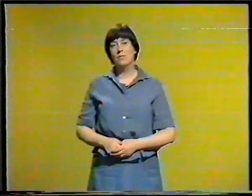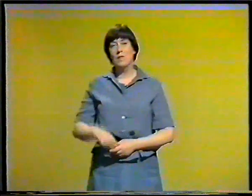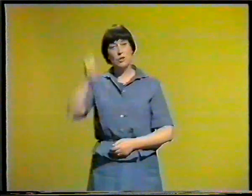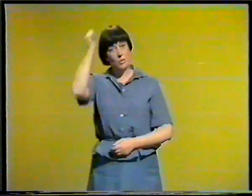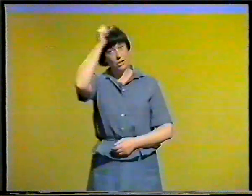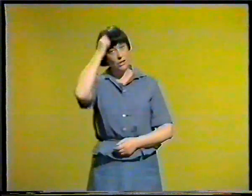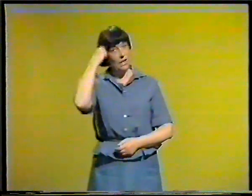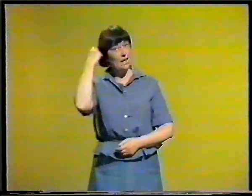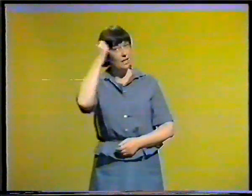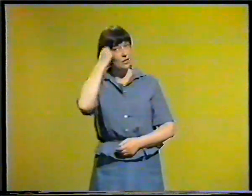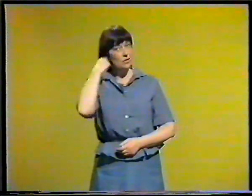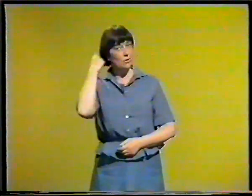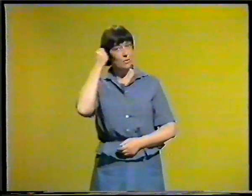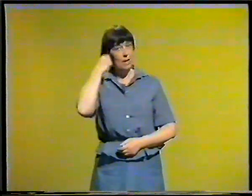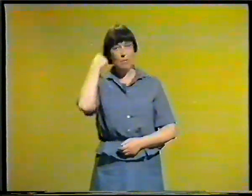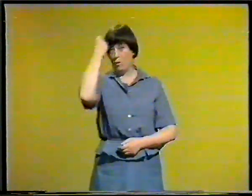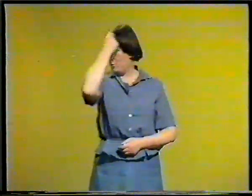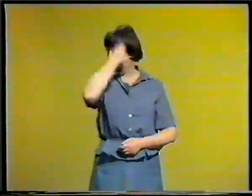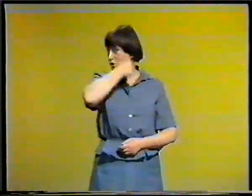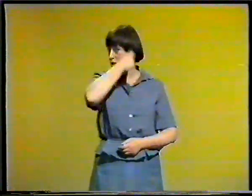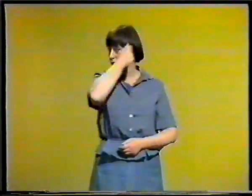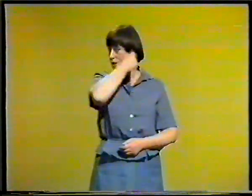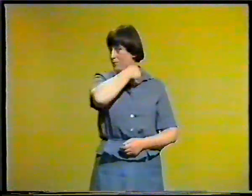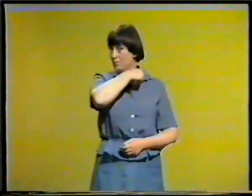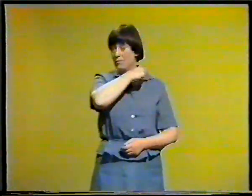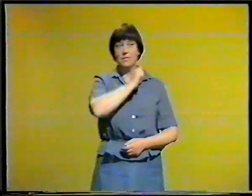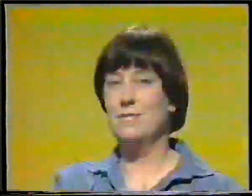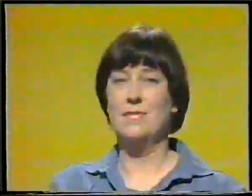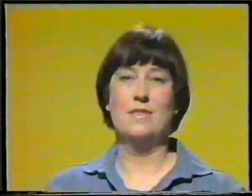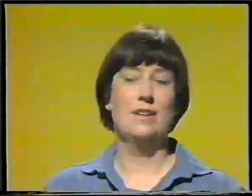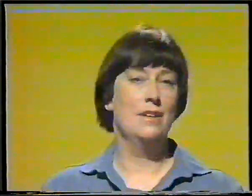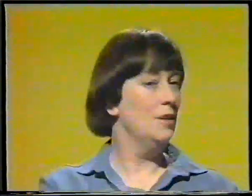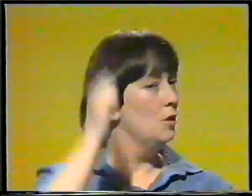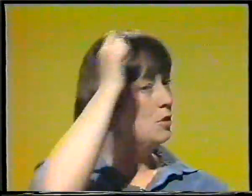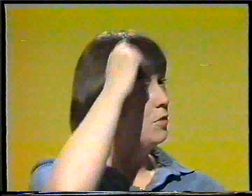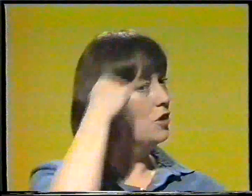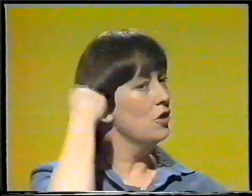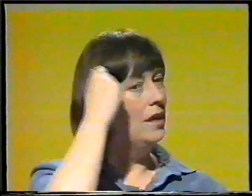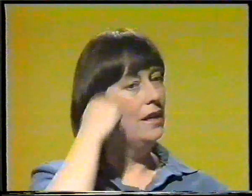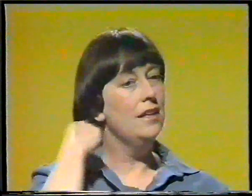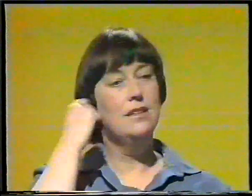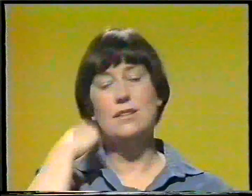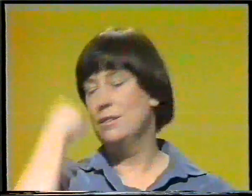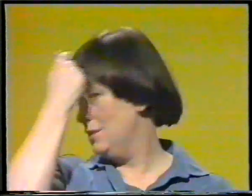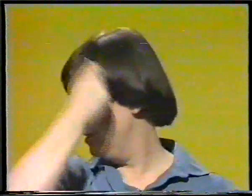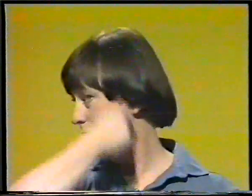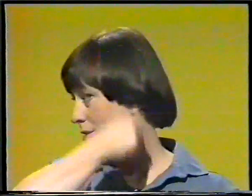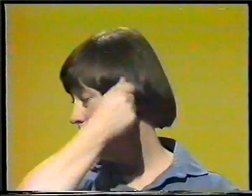To brush your hair, just a good mime of brushing hair. Brush your hair.